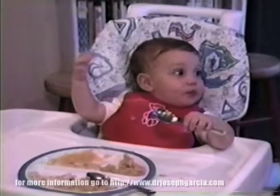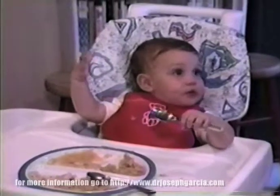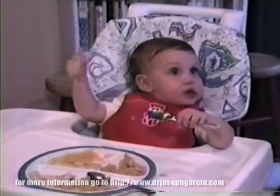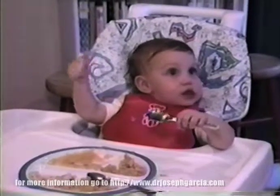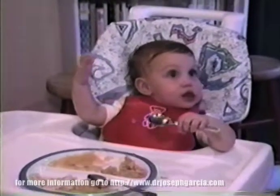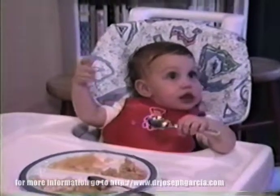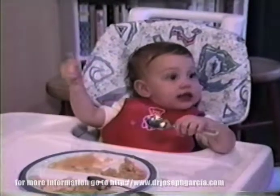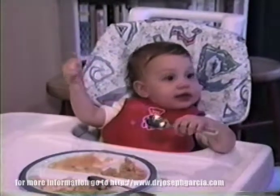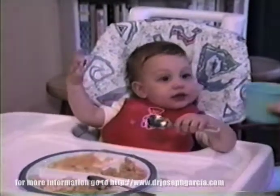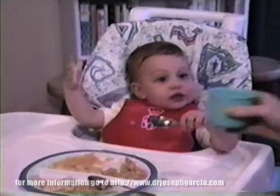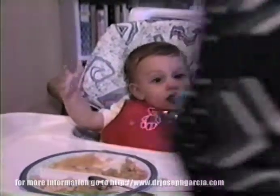Yeah, here's some milk.